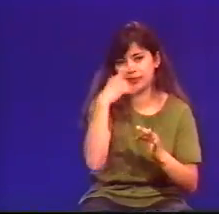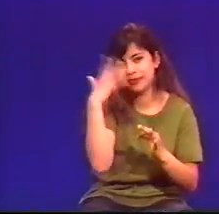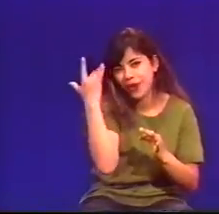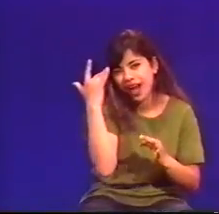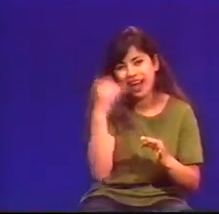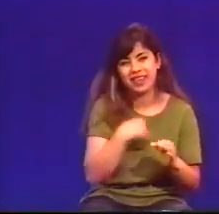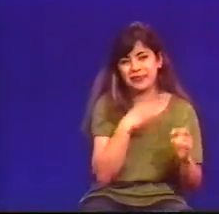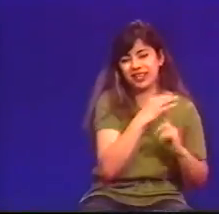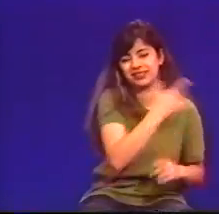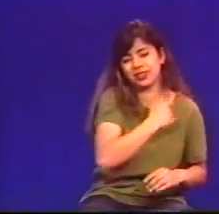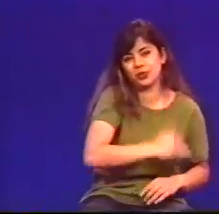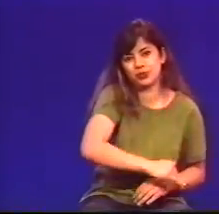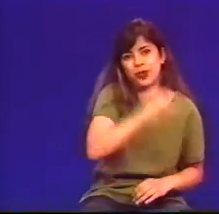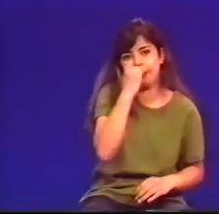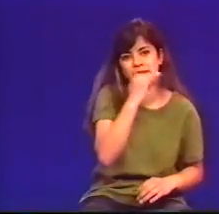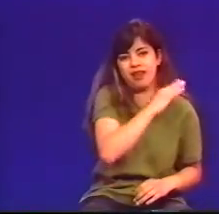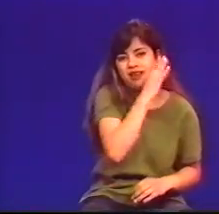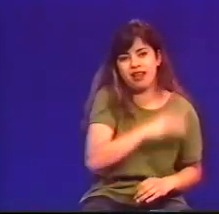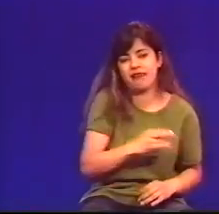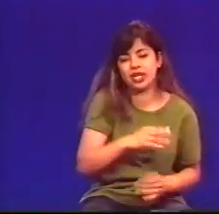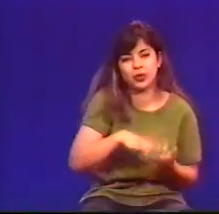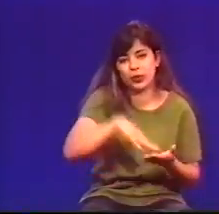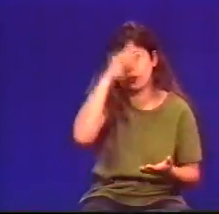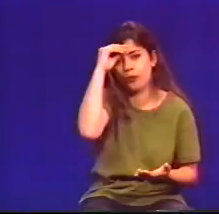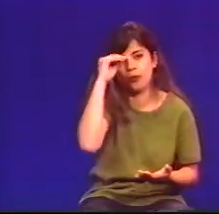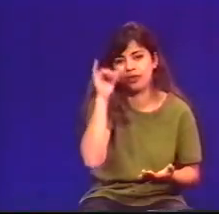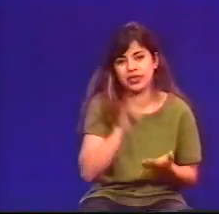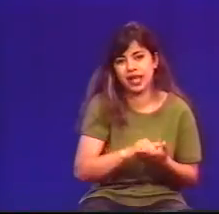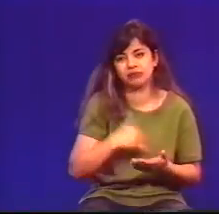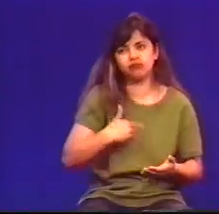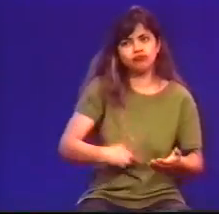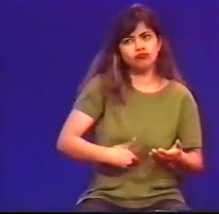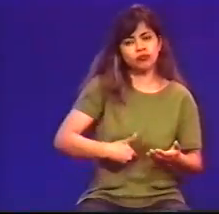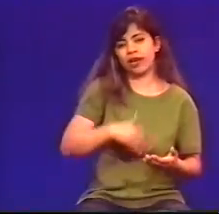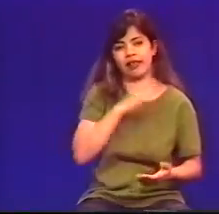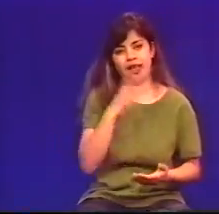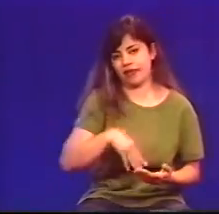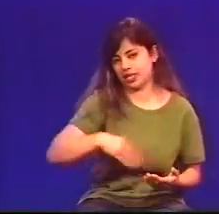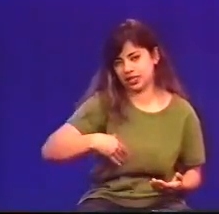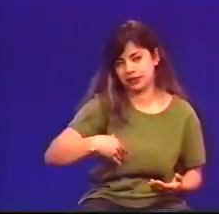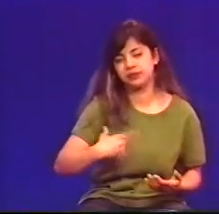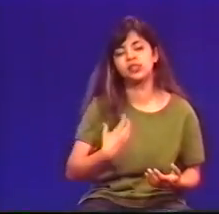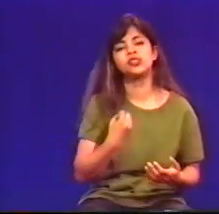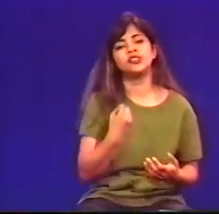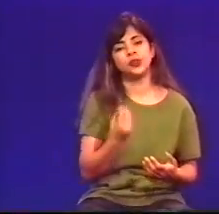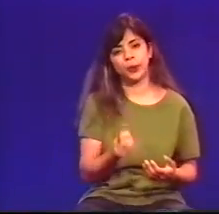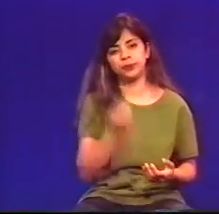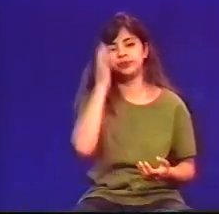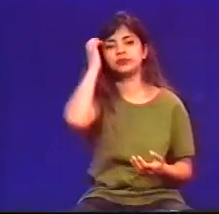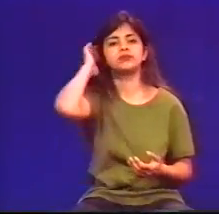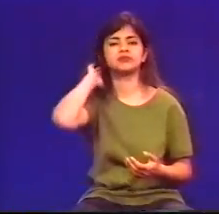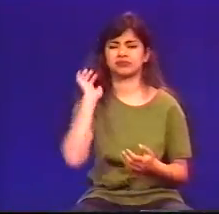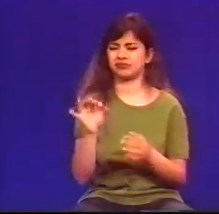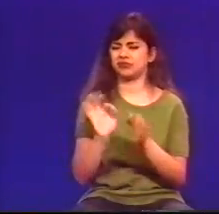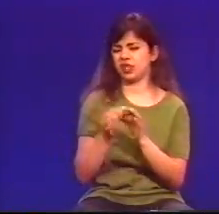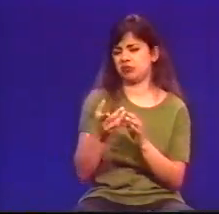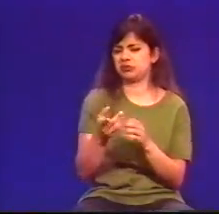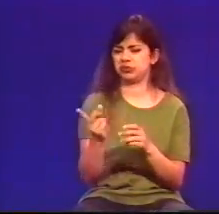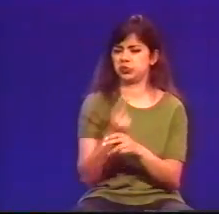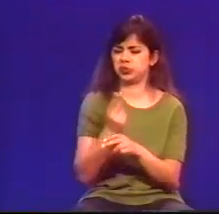Because I had not grown up working with professional interpreters, I hadn't internalized a lot of those rules and norms about working